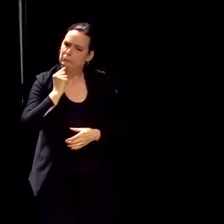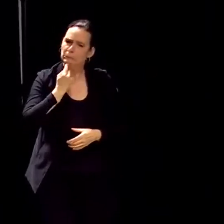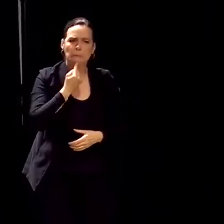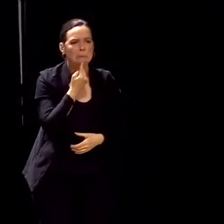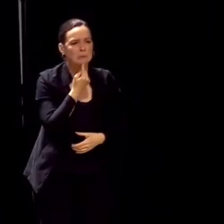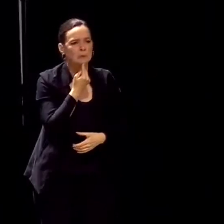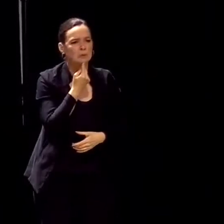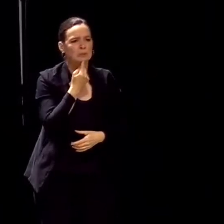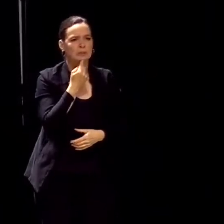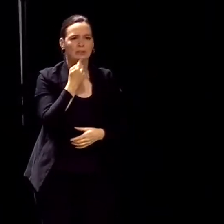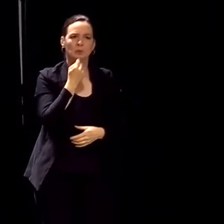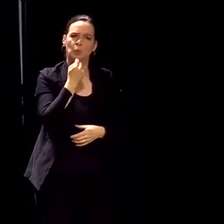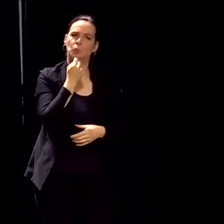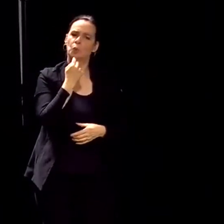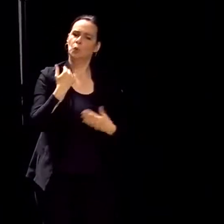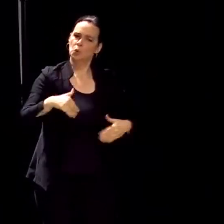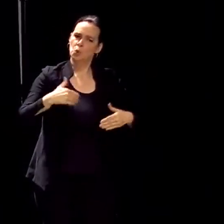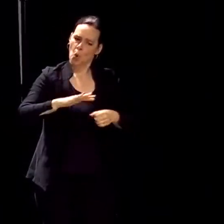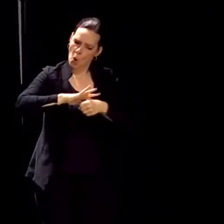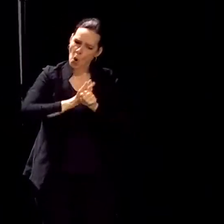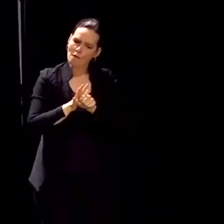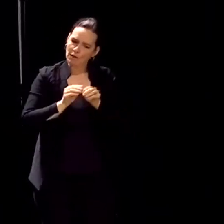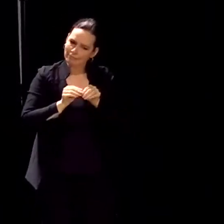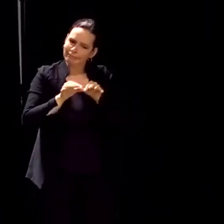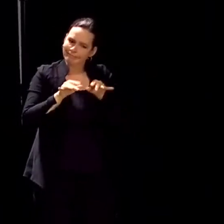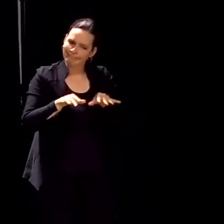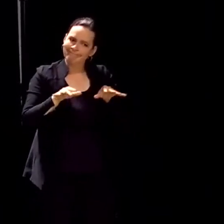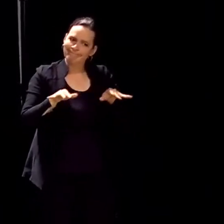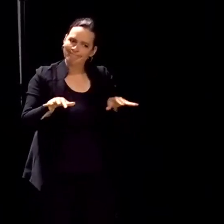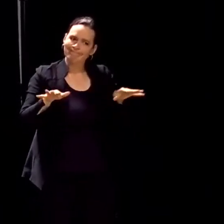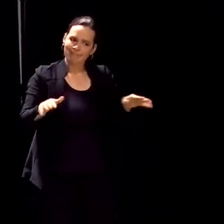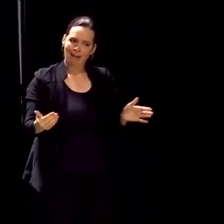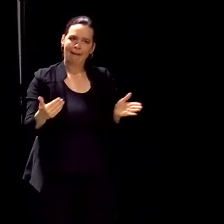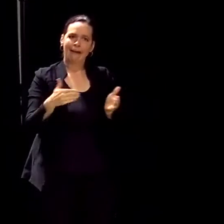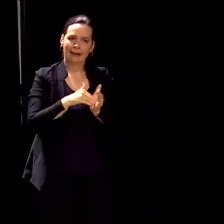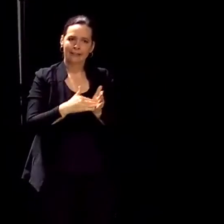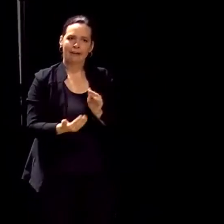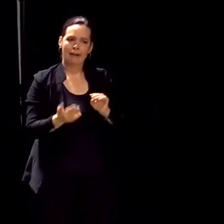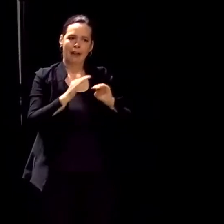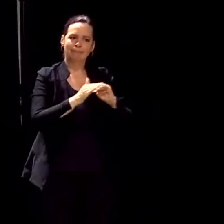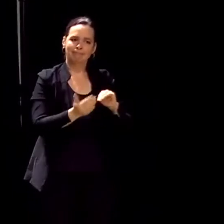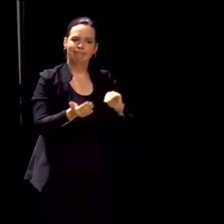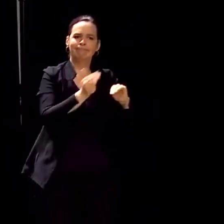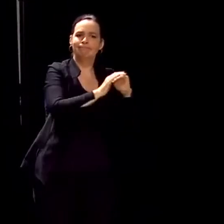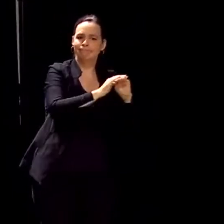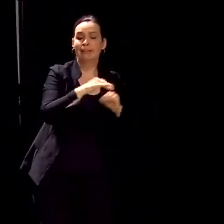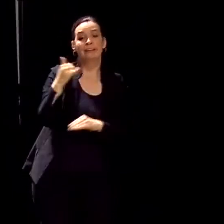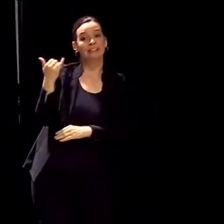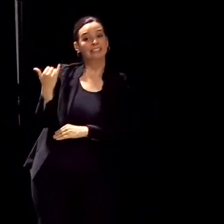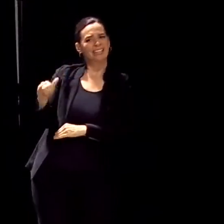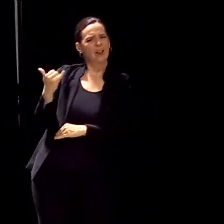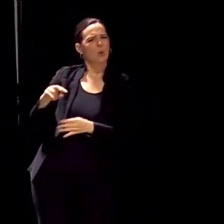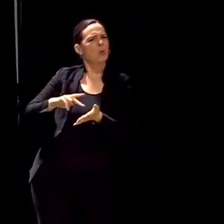Larger numbers. What does a yellow zone mean? Okay, so first off, in the county,